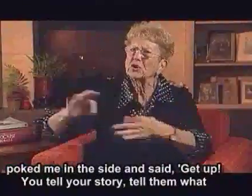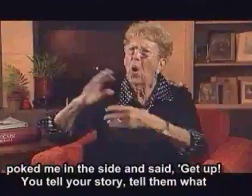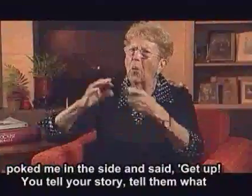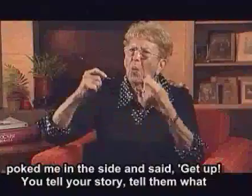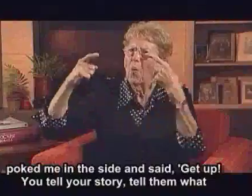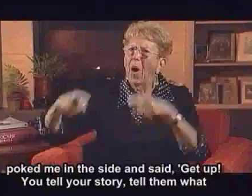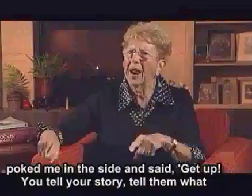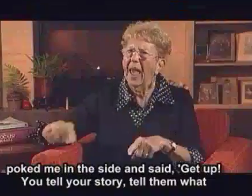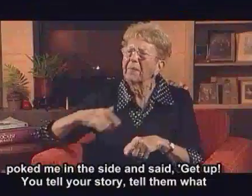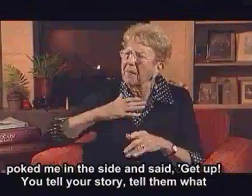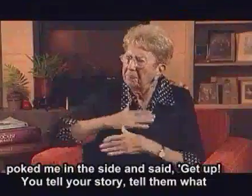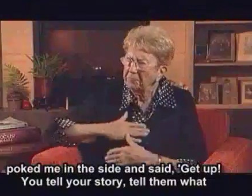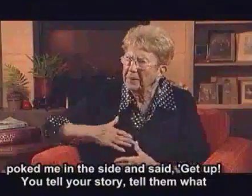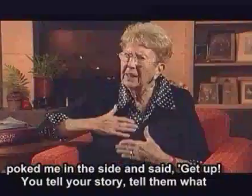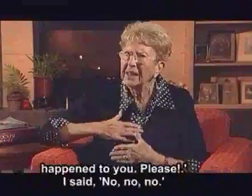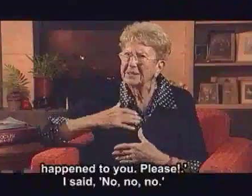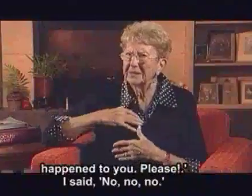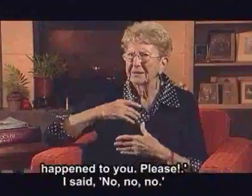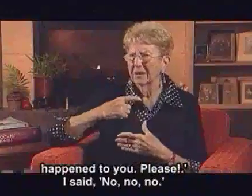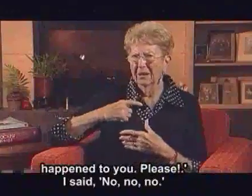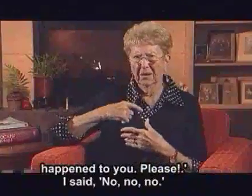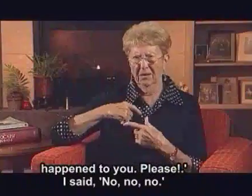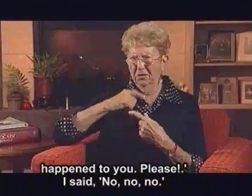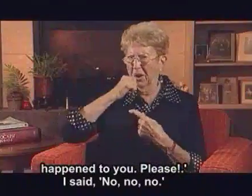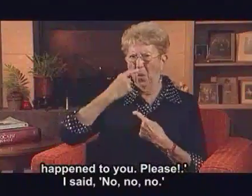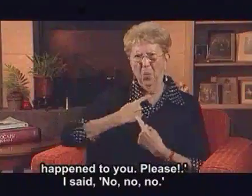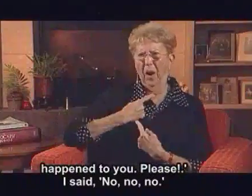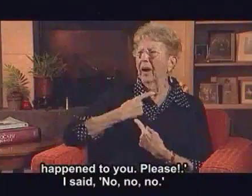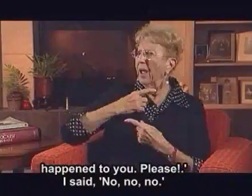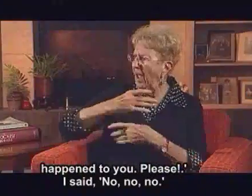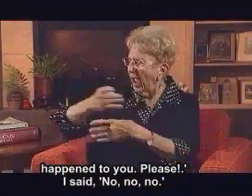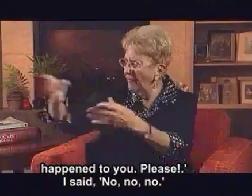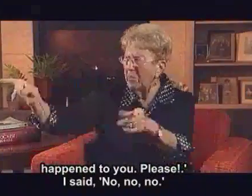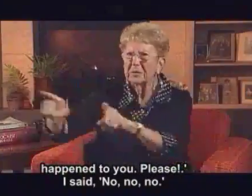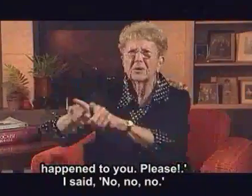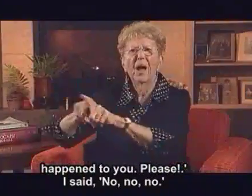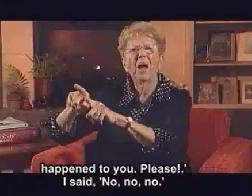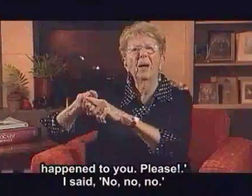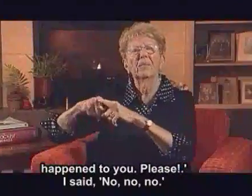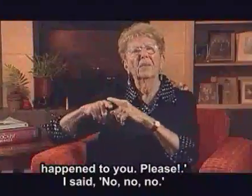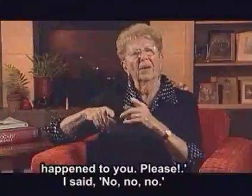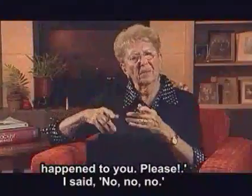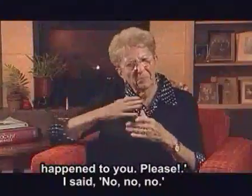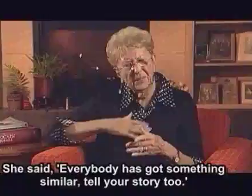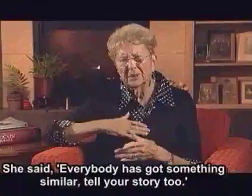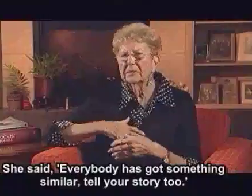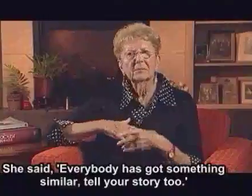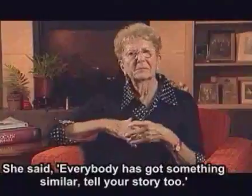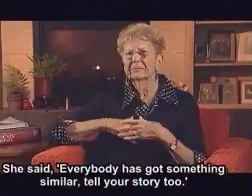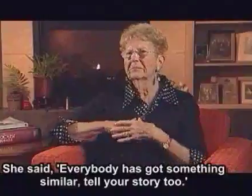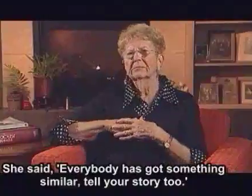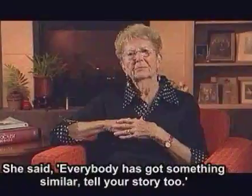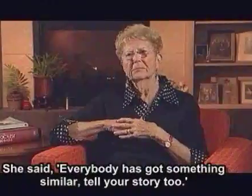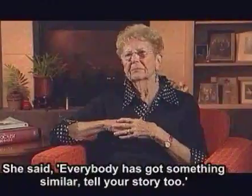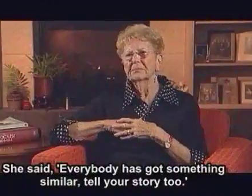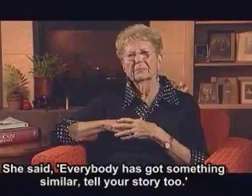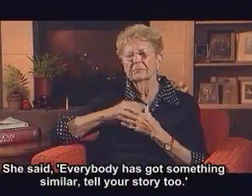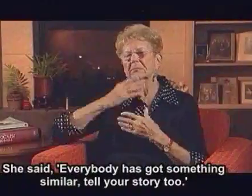You tell your story. Tell them what happened to you, please." I said, "No, no, no." She said, "Well, everybody's got something similar. Tell